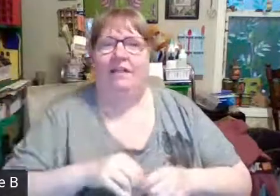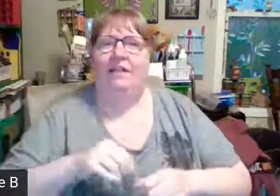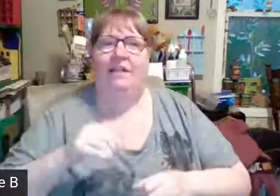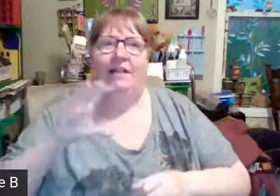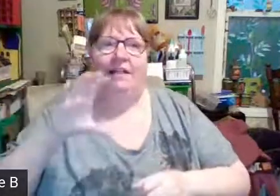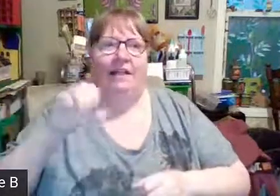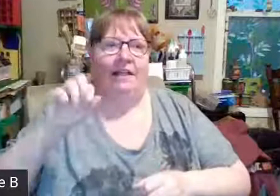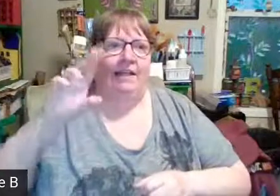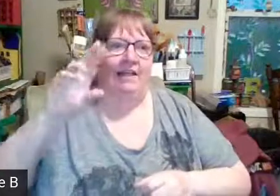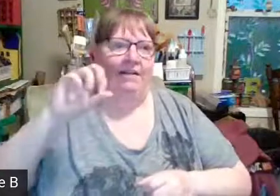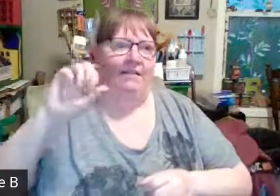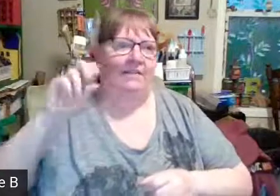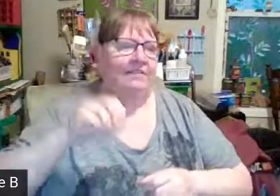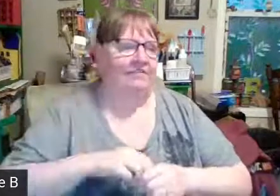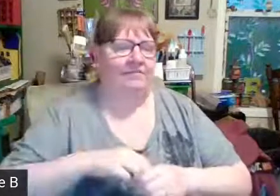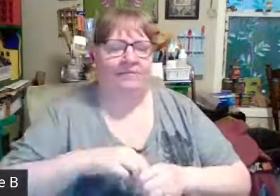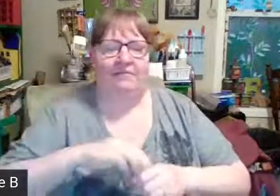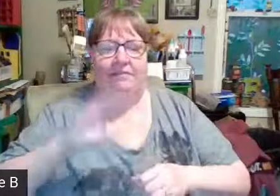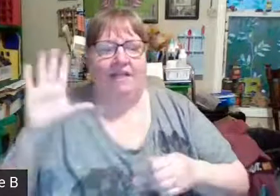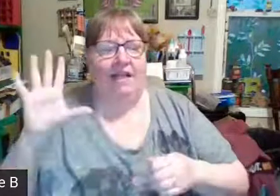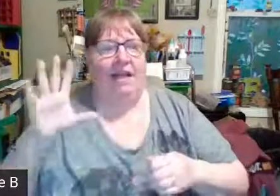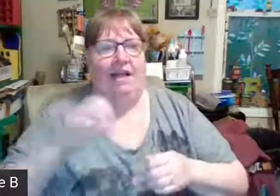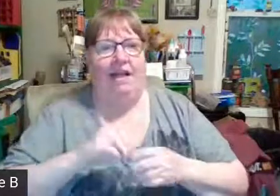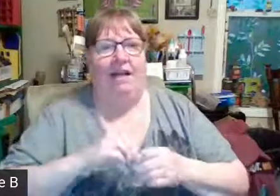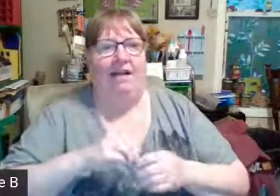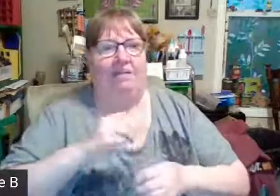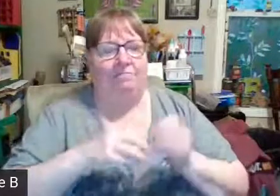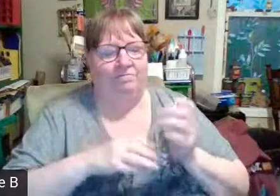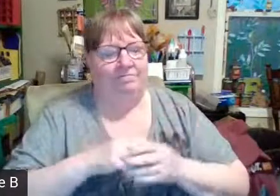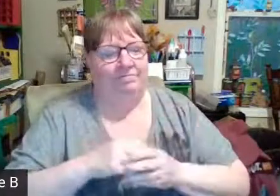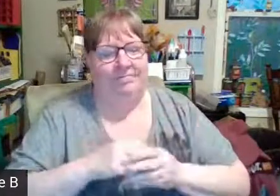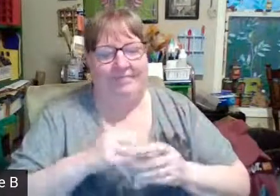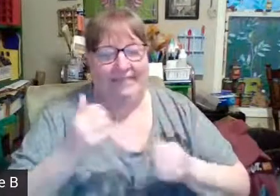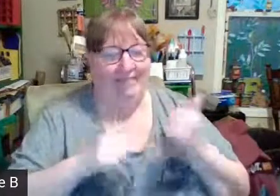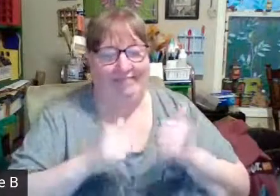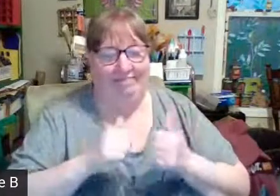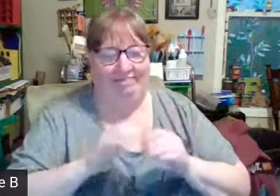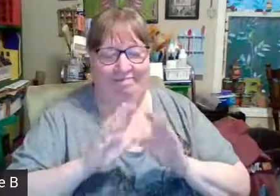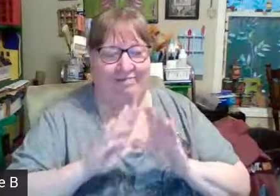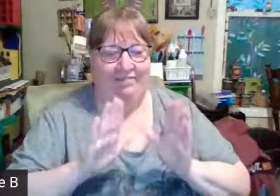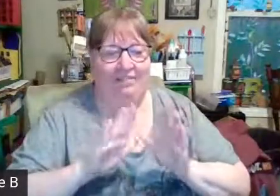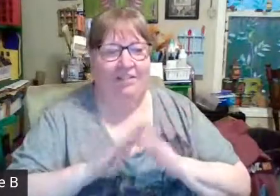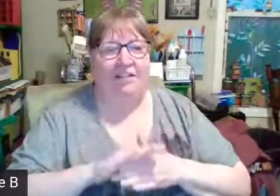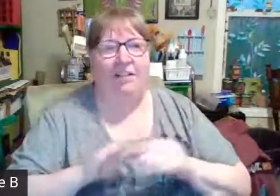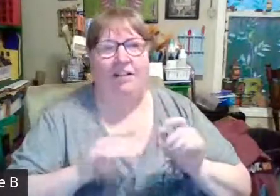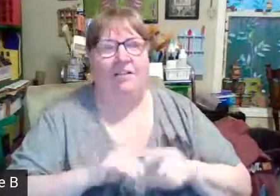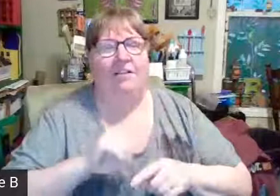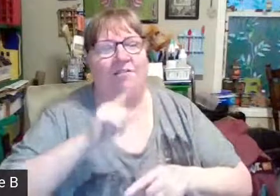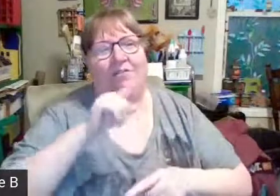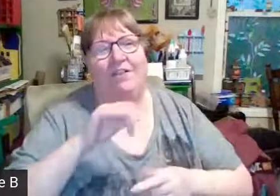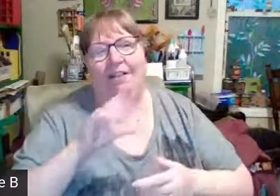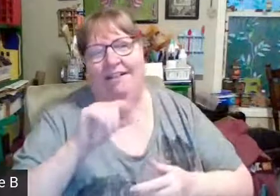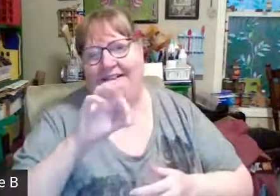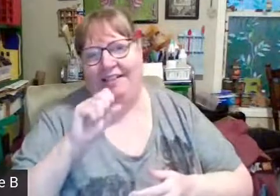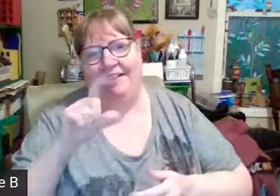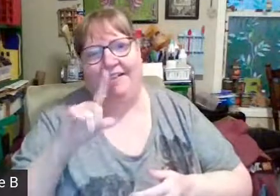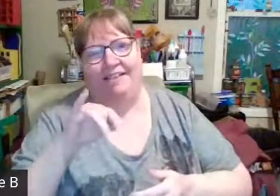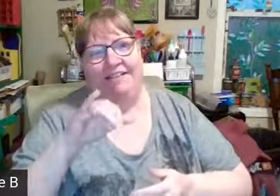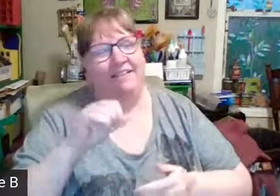swamped. I disappear in January. I don't even do IM as much in January, Messenger as much in January. Emails are a